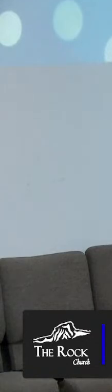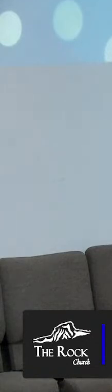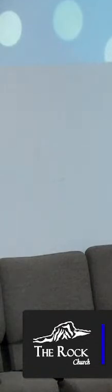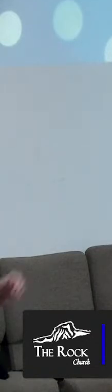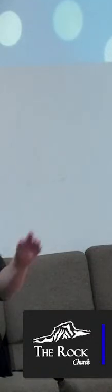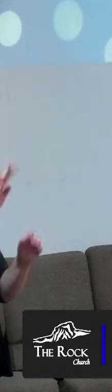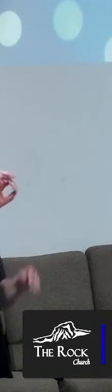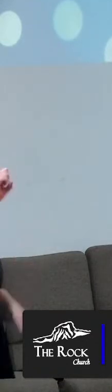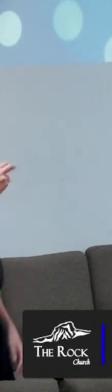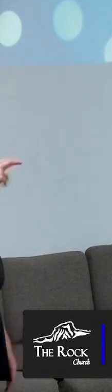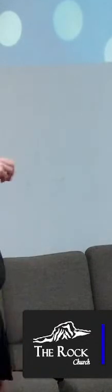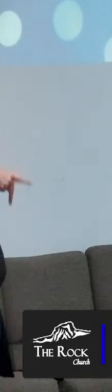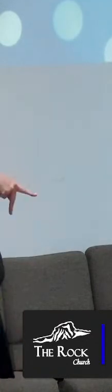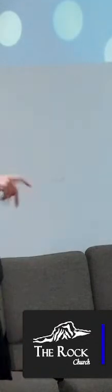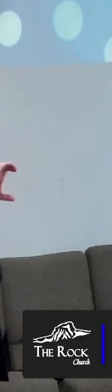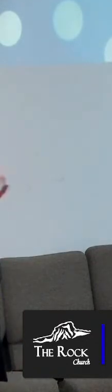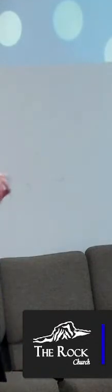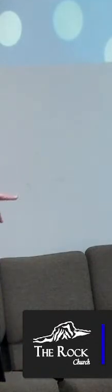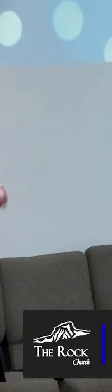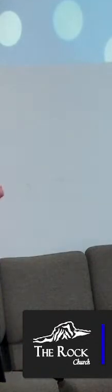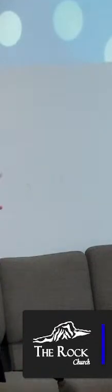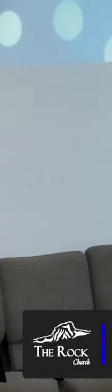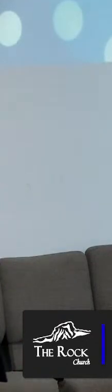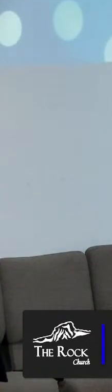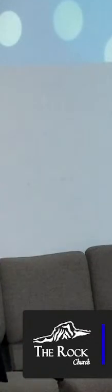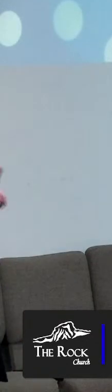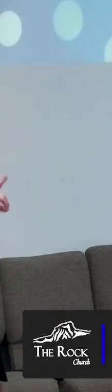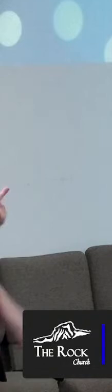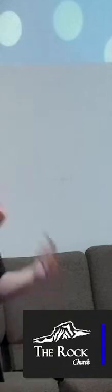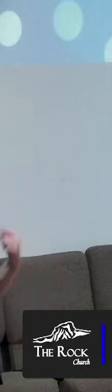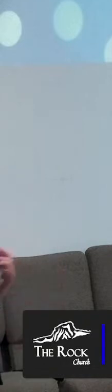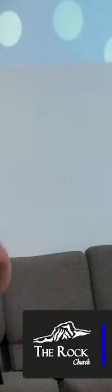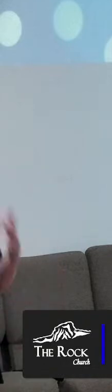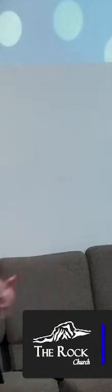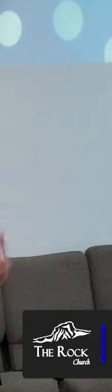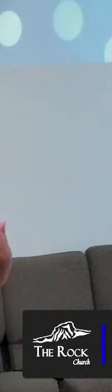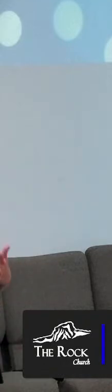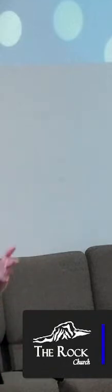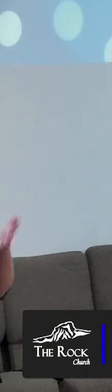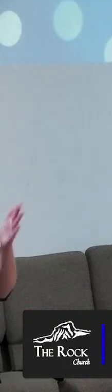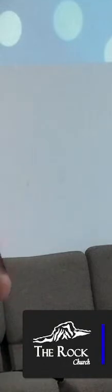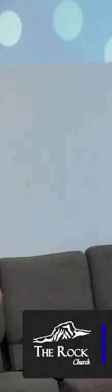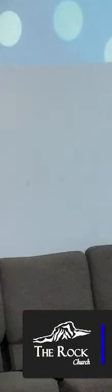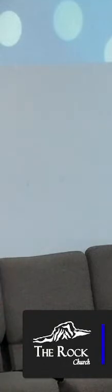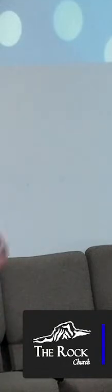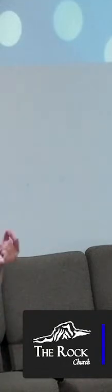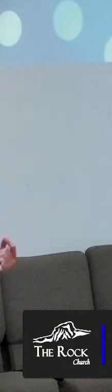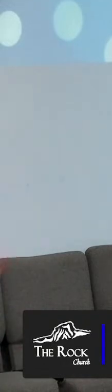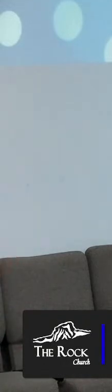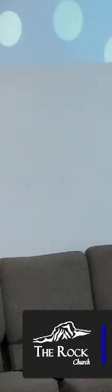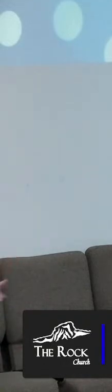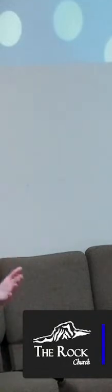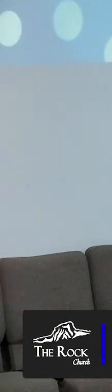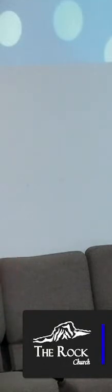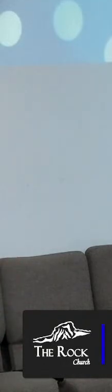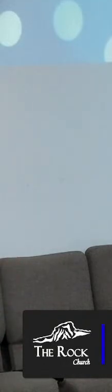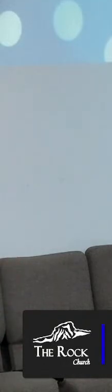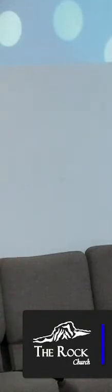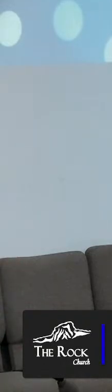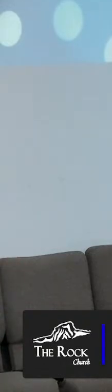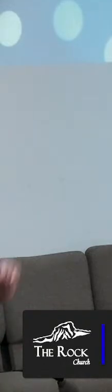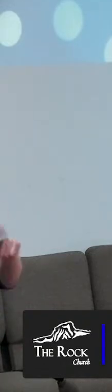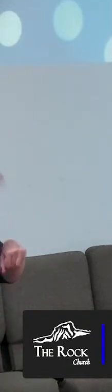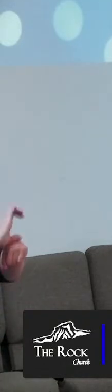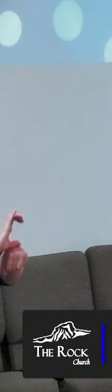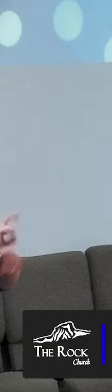Bishop Copeland coming. Amen. And I'm so excited for what God's going to do. Isn't God good to us? I love the Rock Church. If